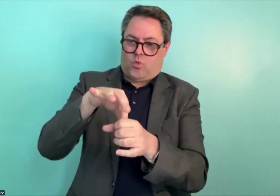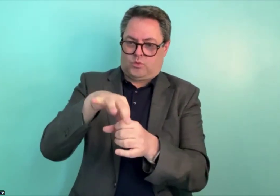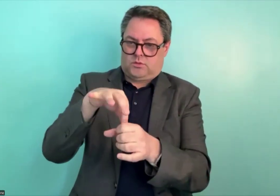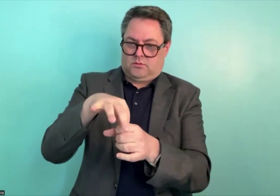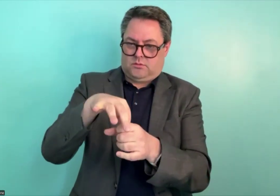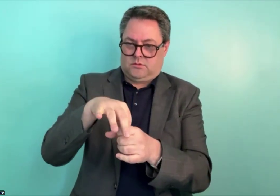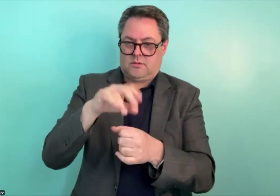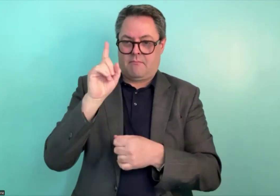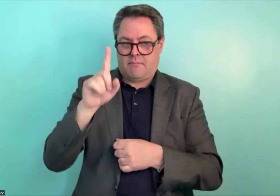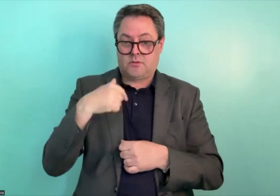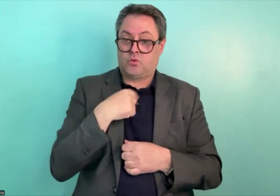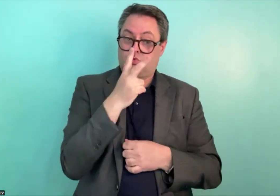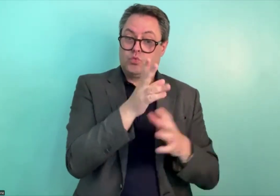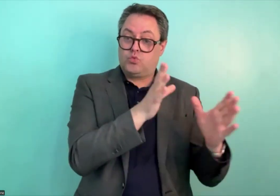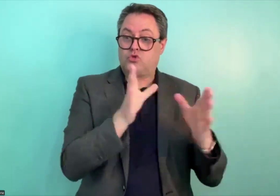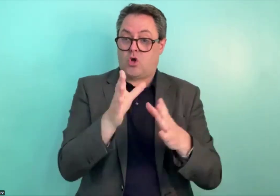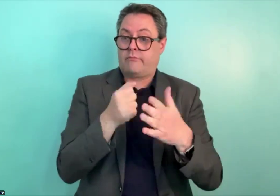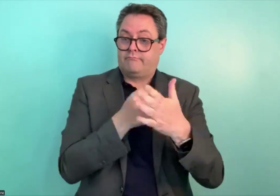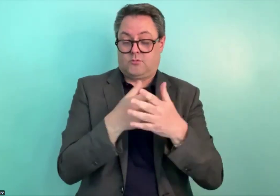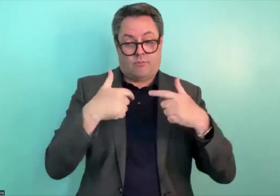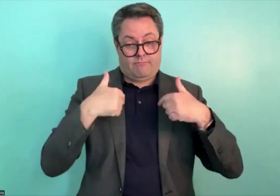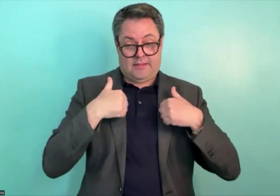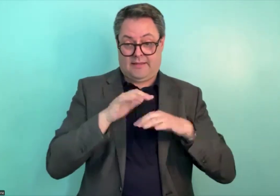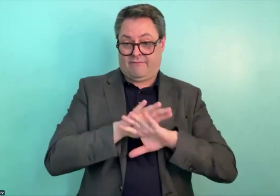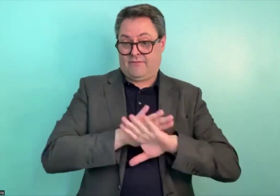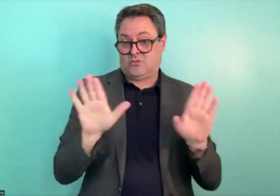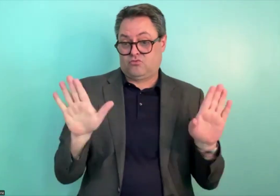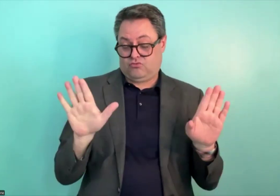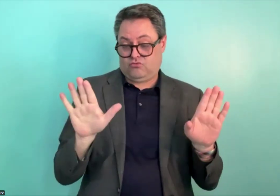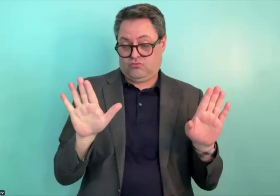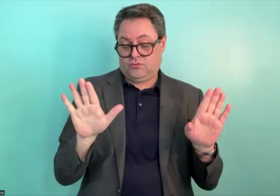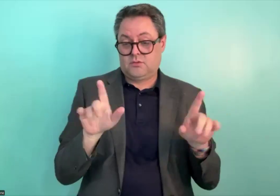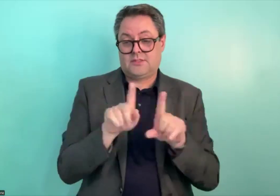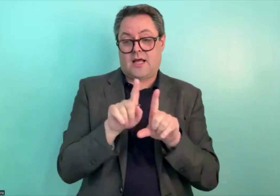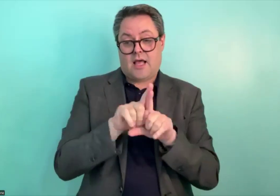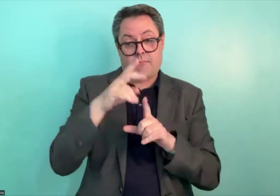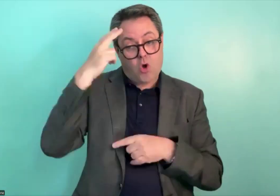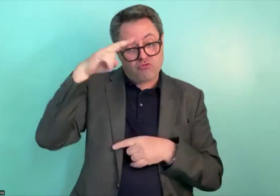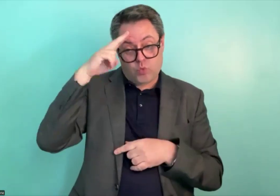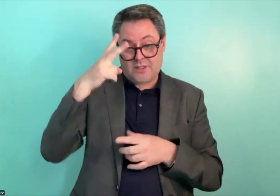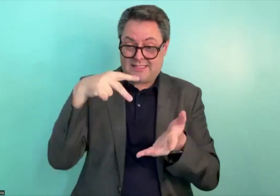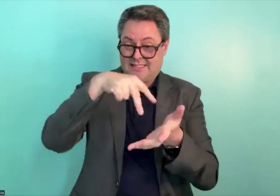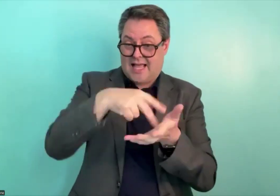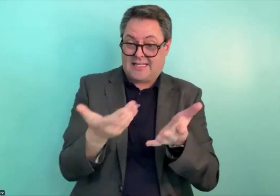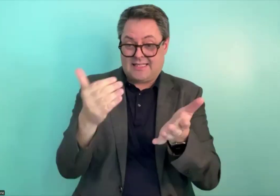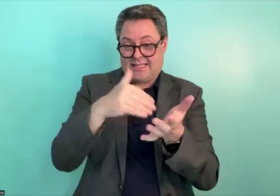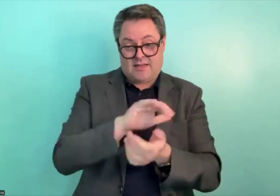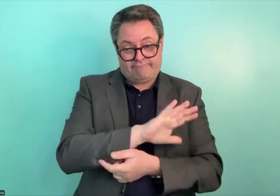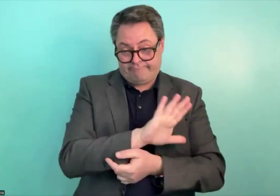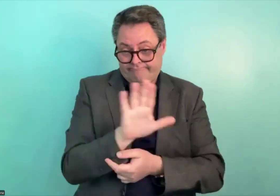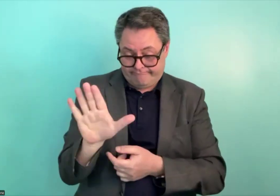All of the board will need to be voted in again. But I can't serve more than 2 terms, so I will have to step